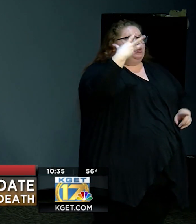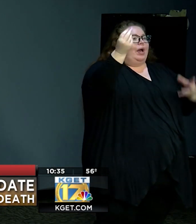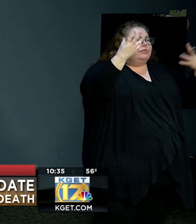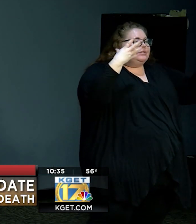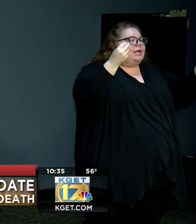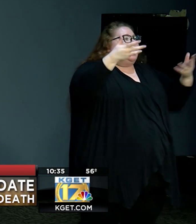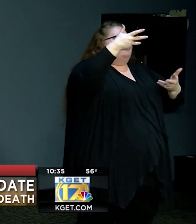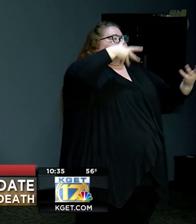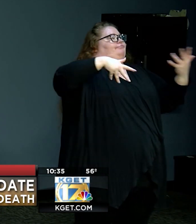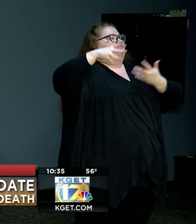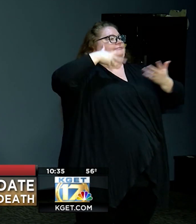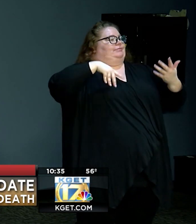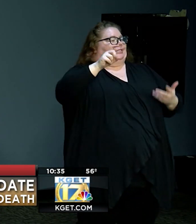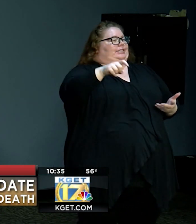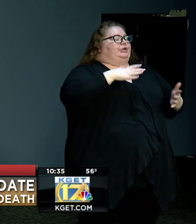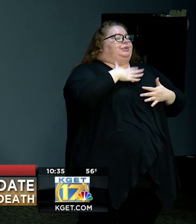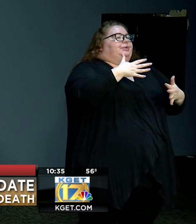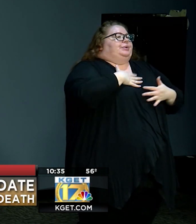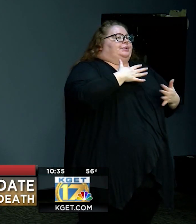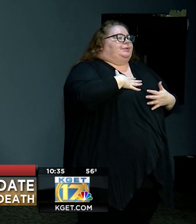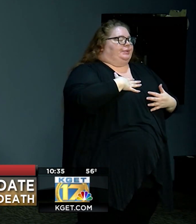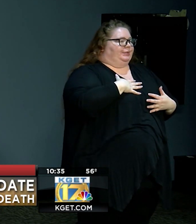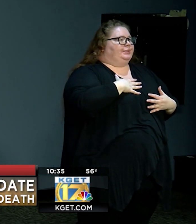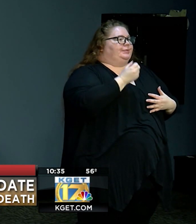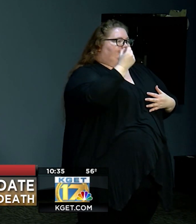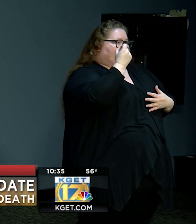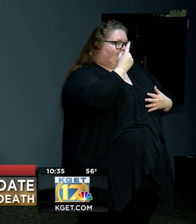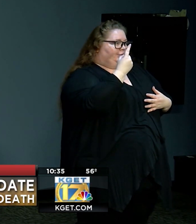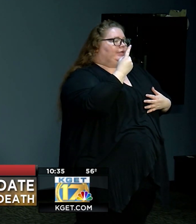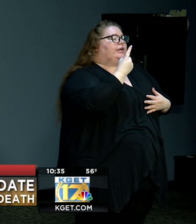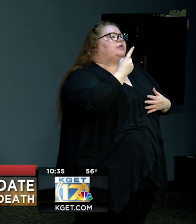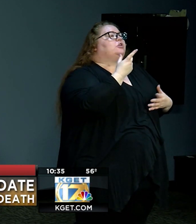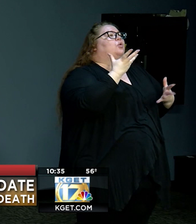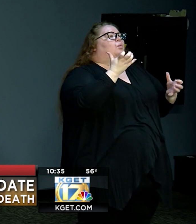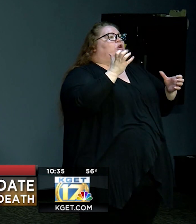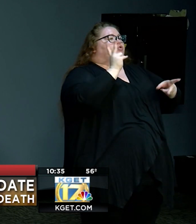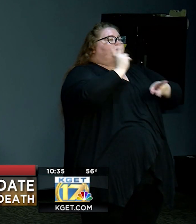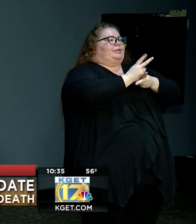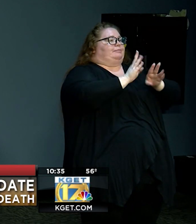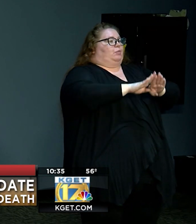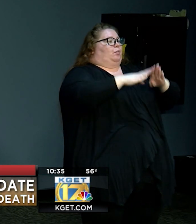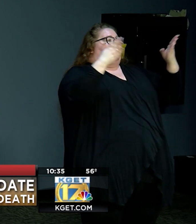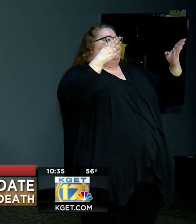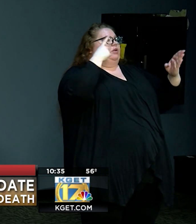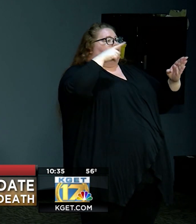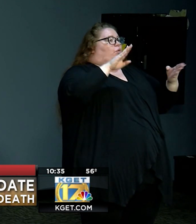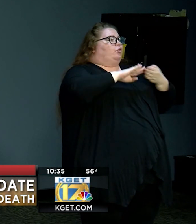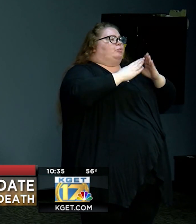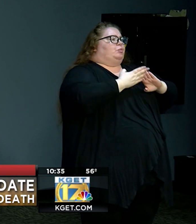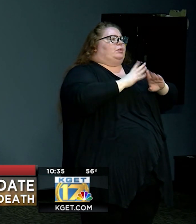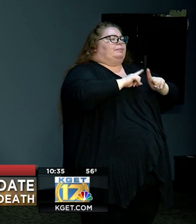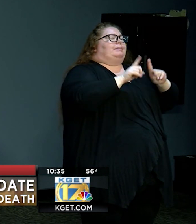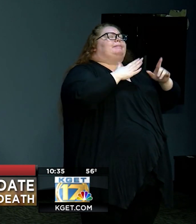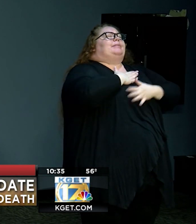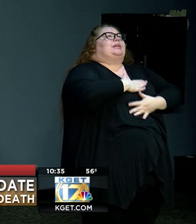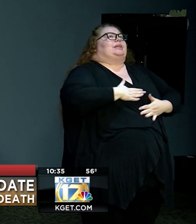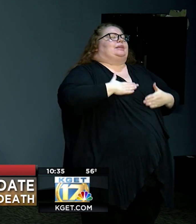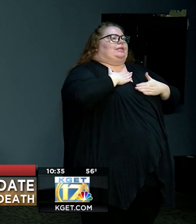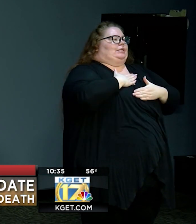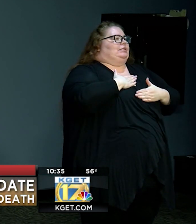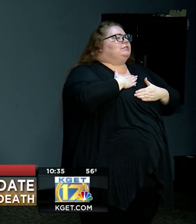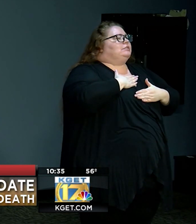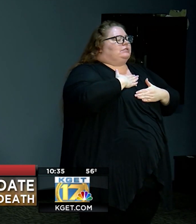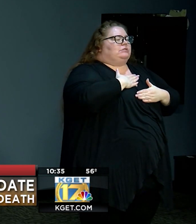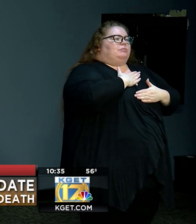some fresh air, and that's important, and so we want to keep our parks open for the community, but we're please asking everyone to